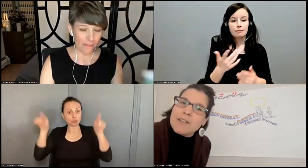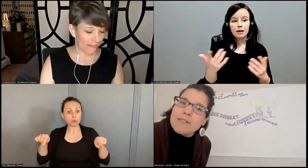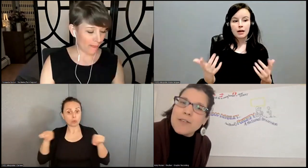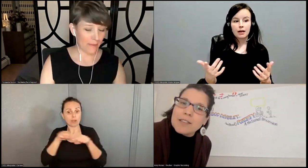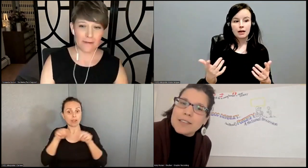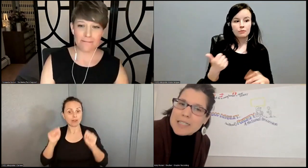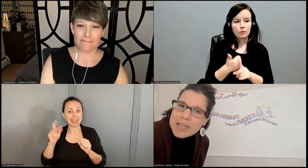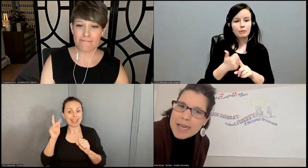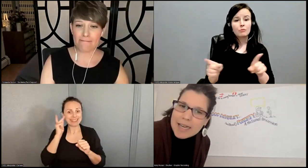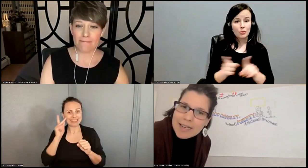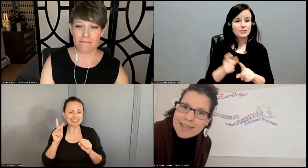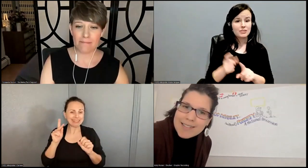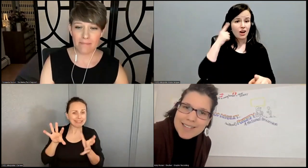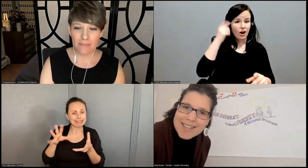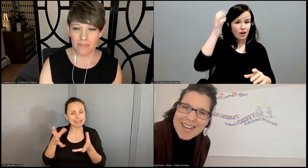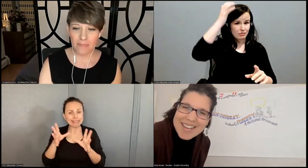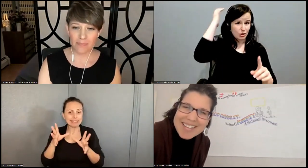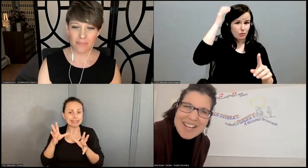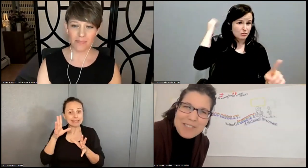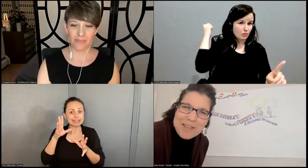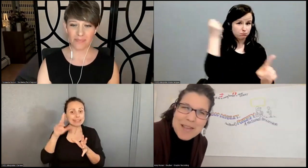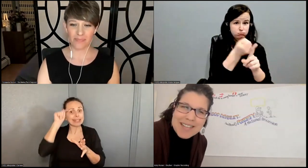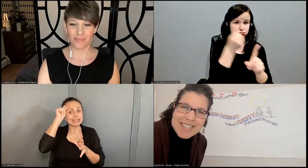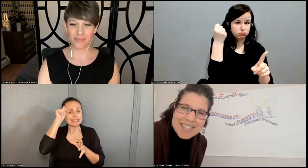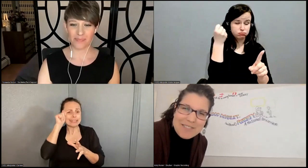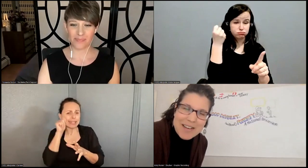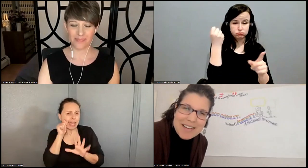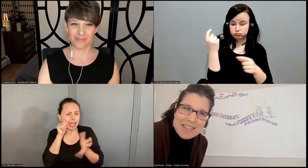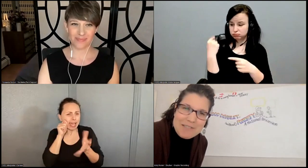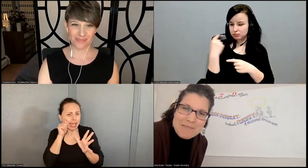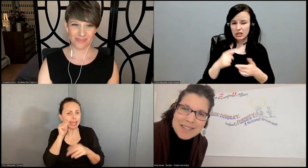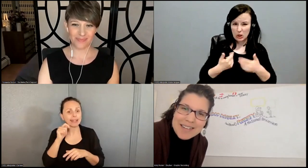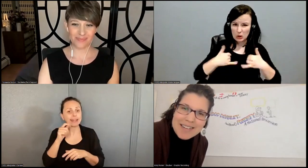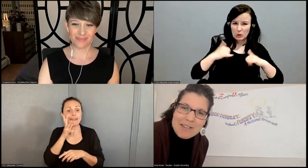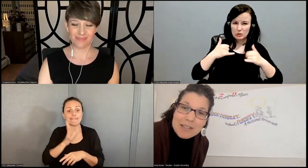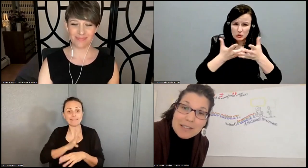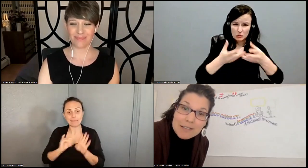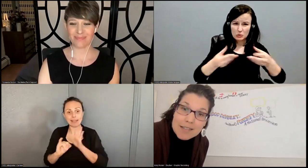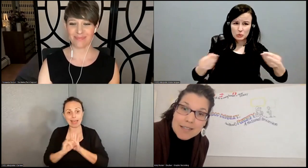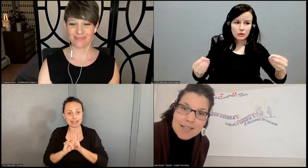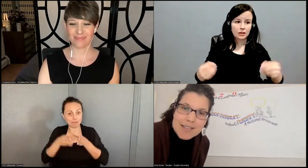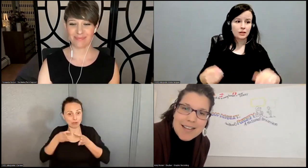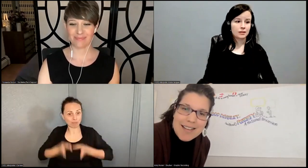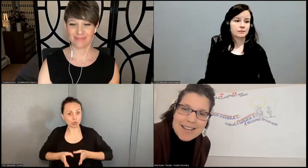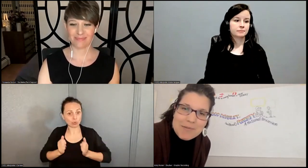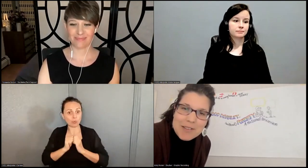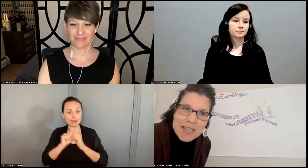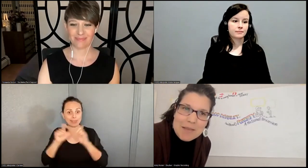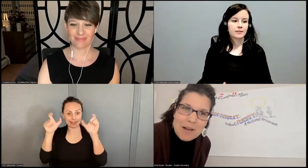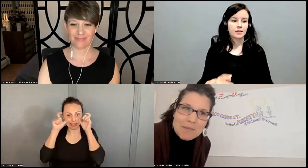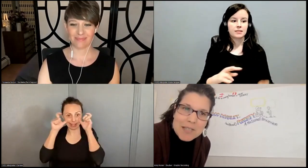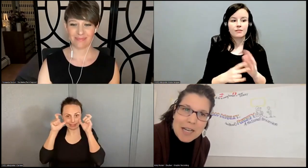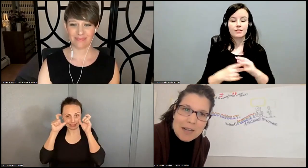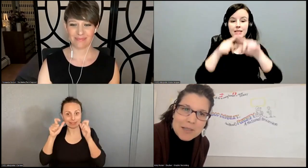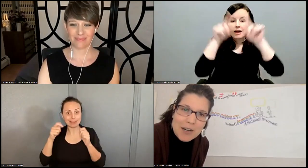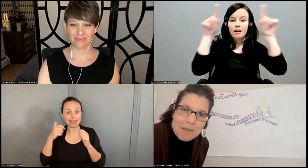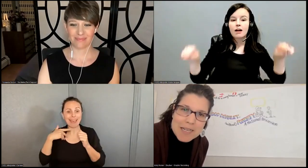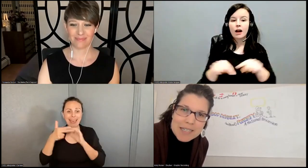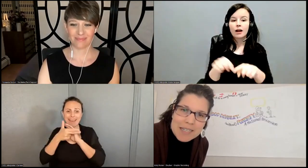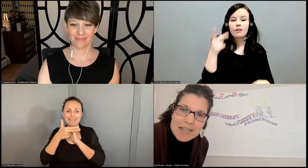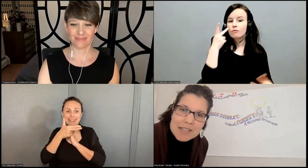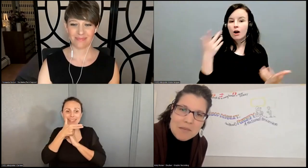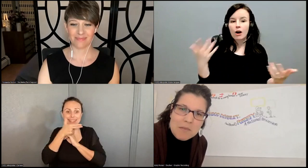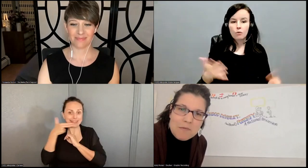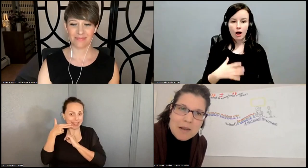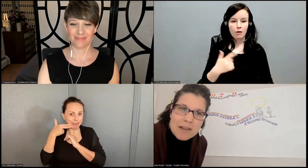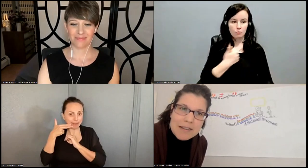a fairly tan female identifying human with glasses with tape on them to help